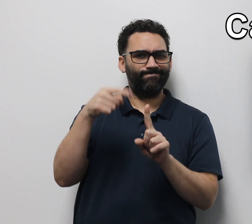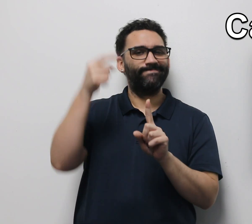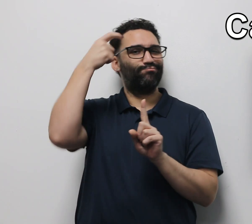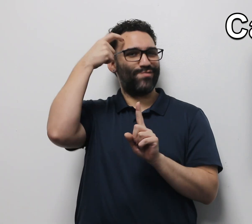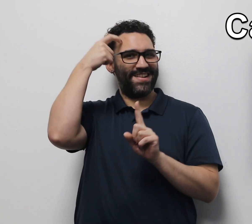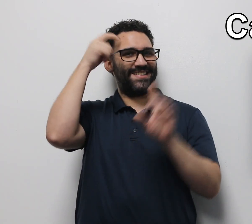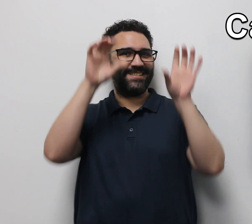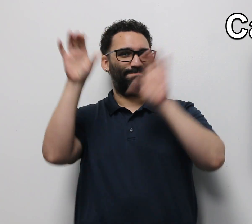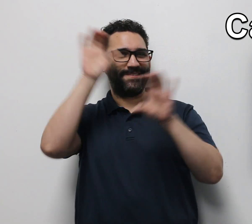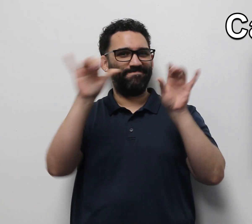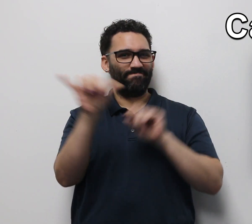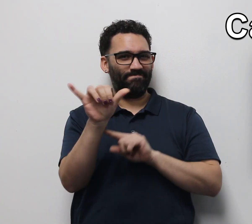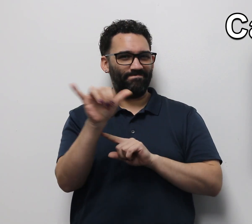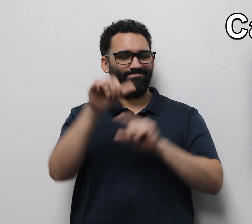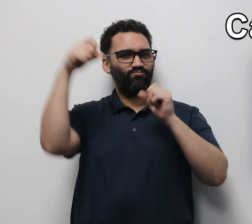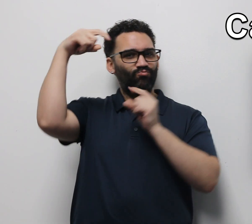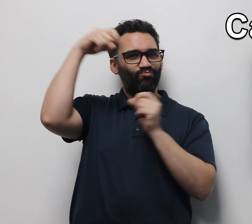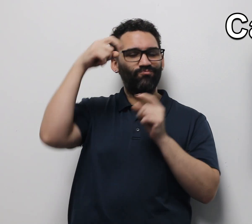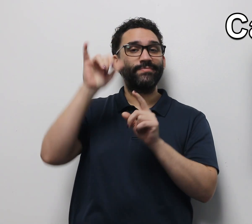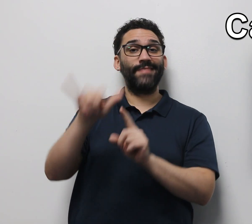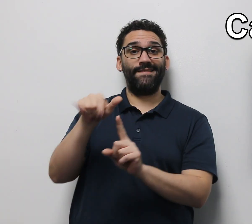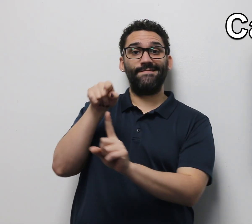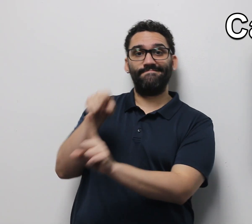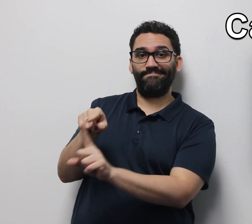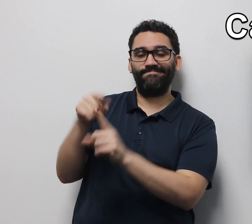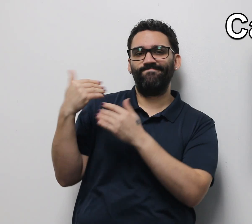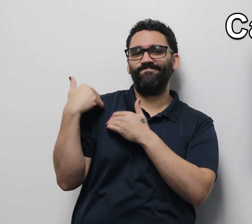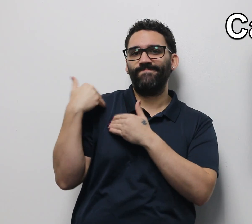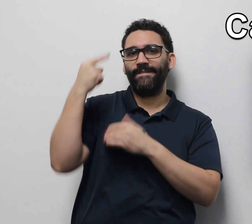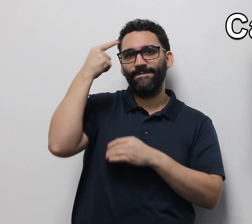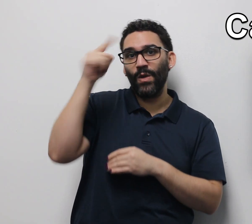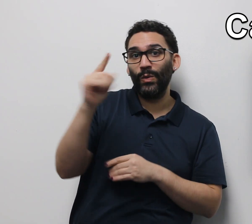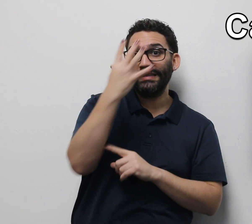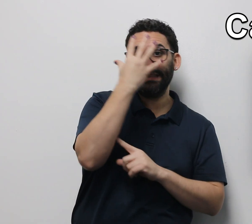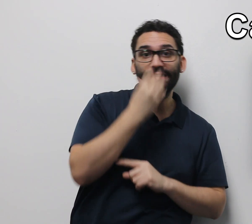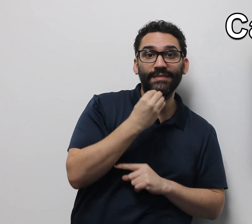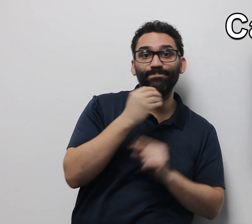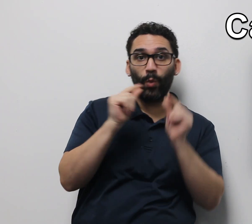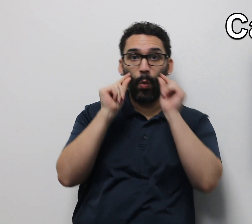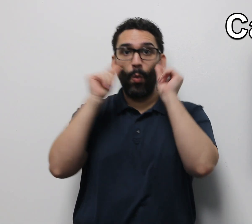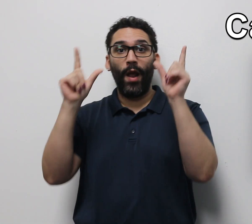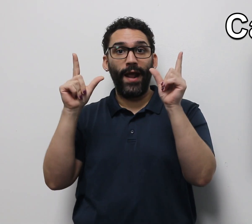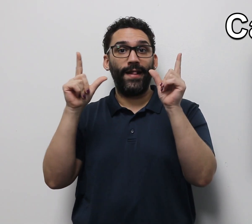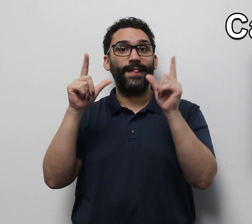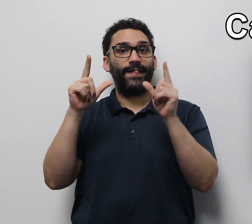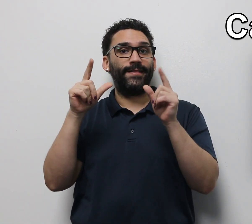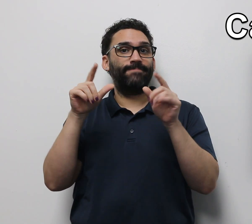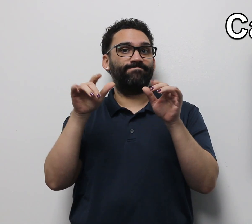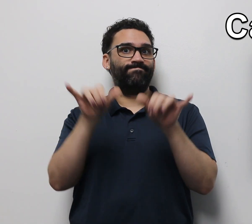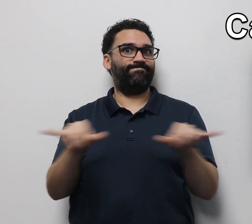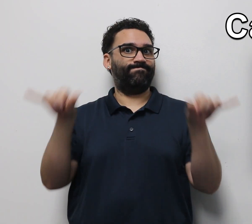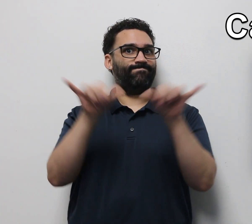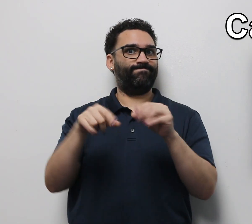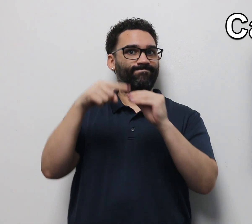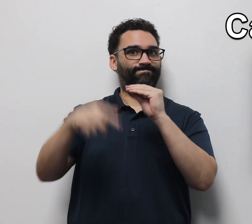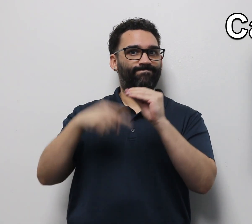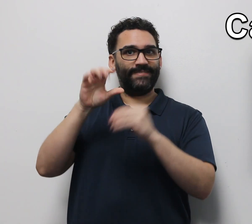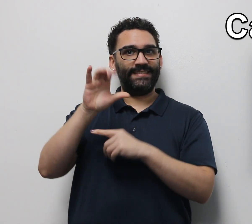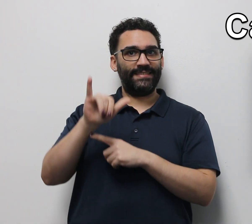Melatonin, like serotonin, is a brain chemical that is responsible for keeping the sleep-wake cycle